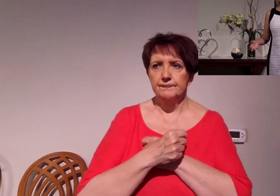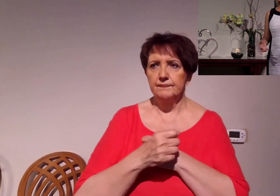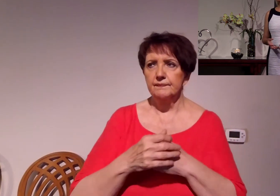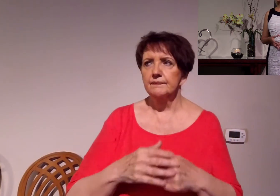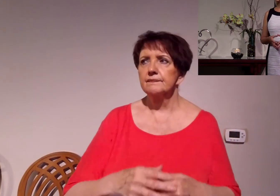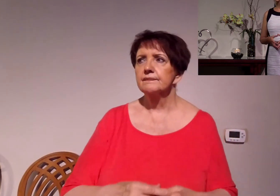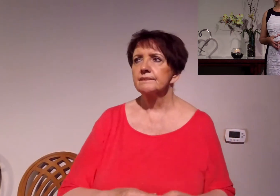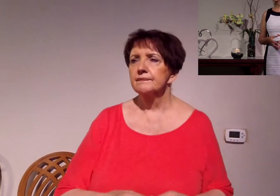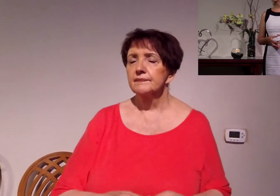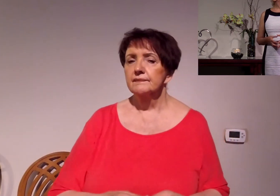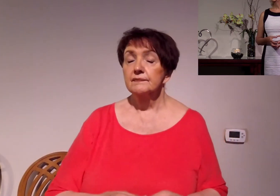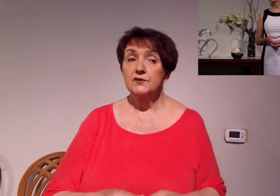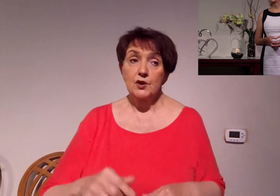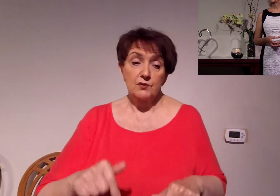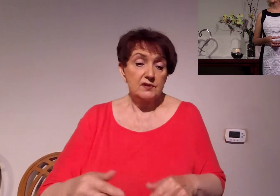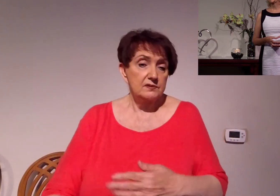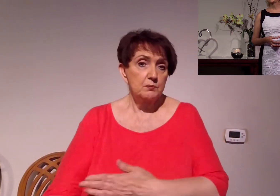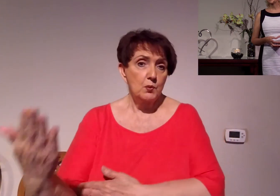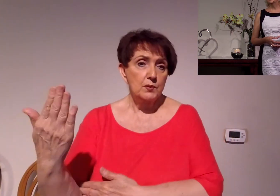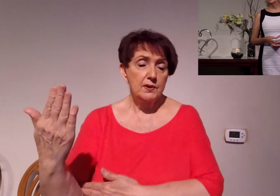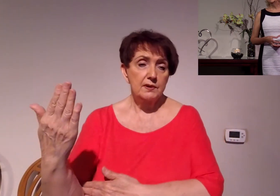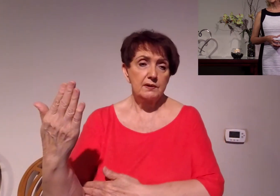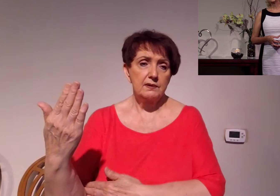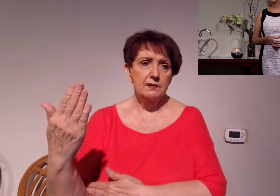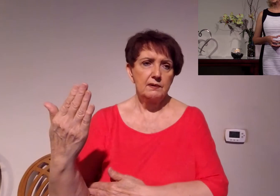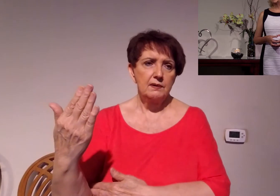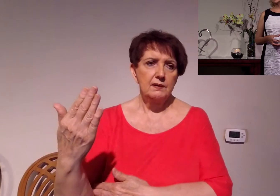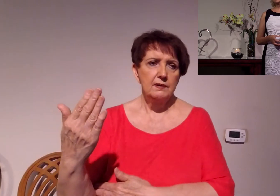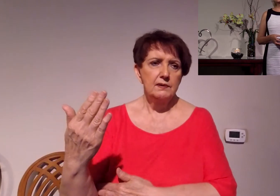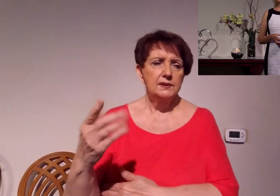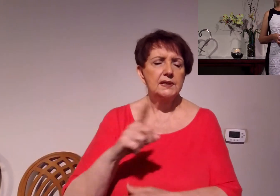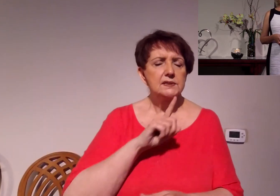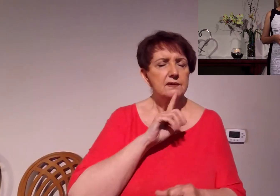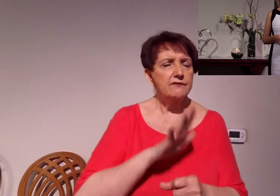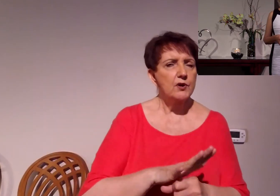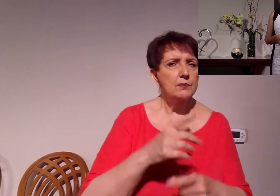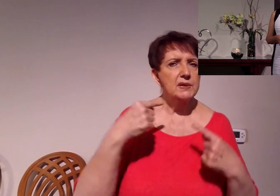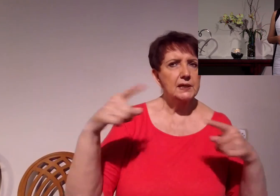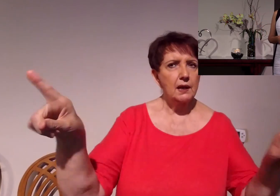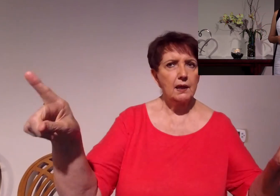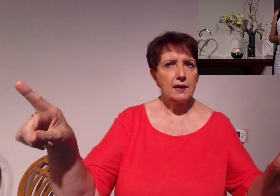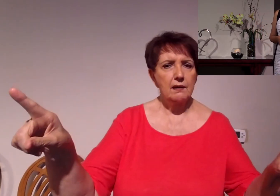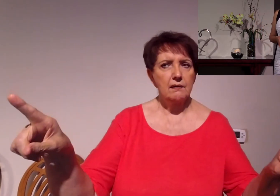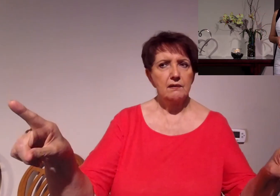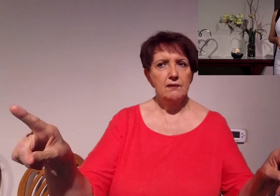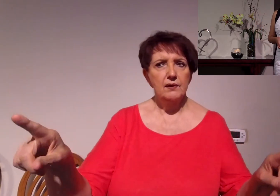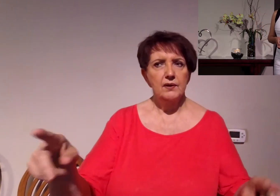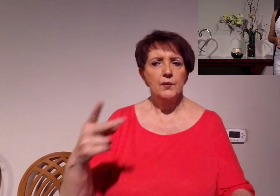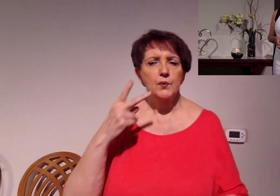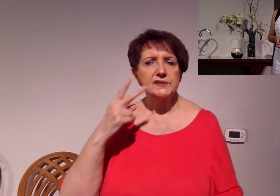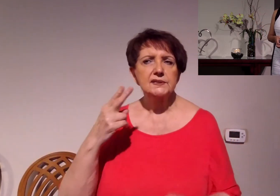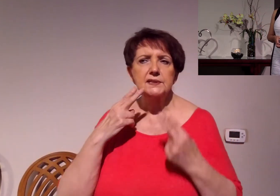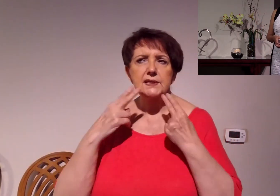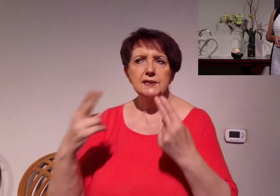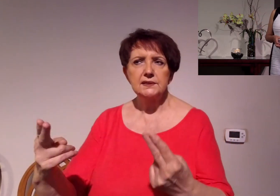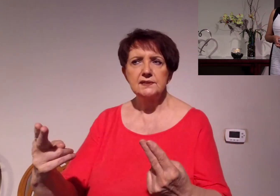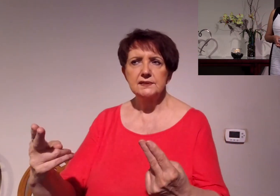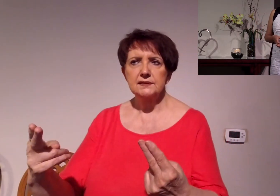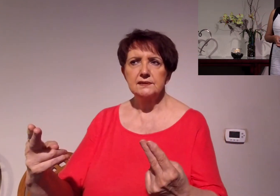So this morning, let us affirm and declare that we see that